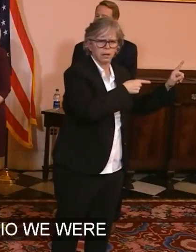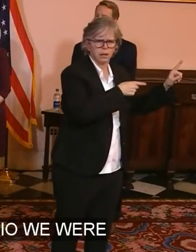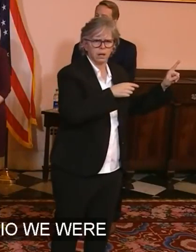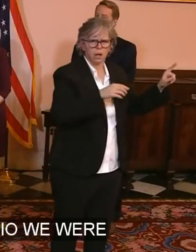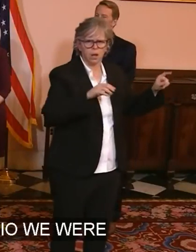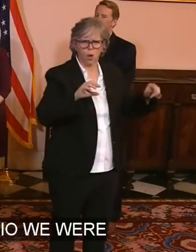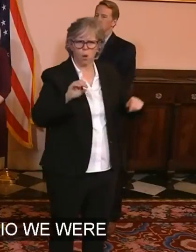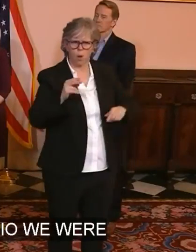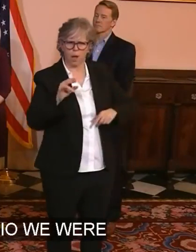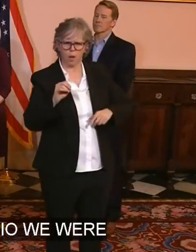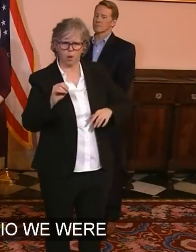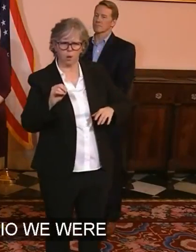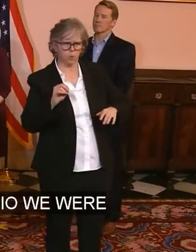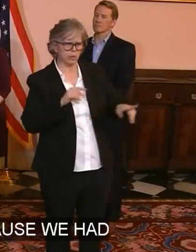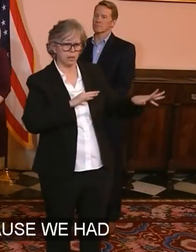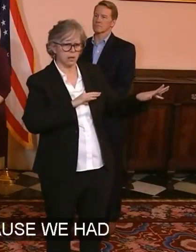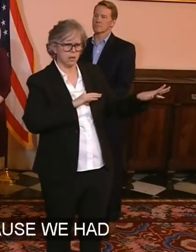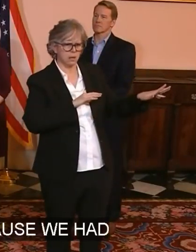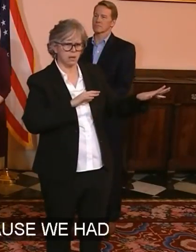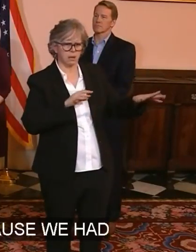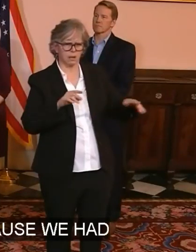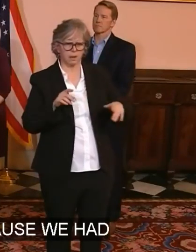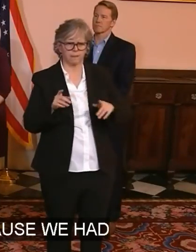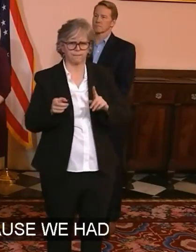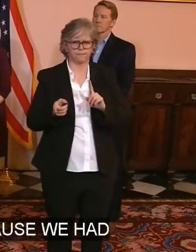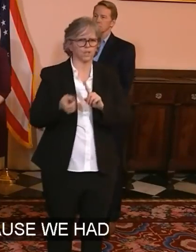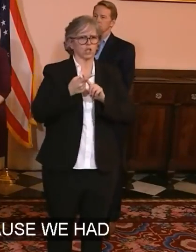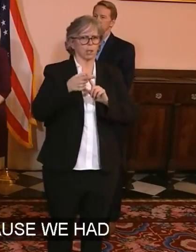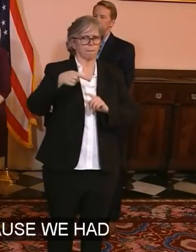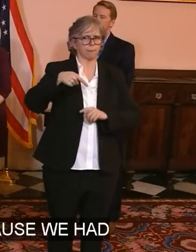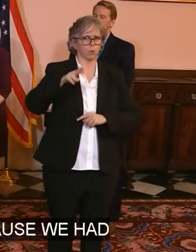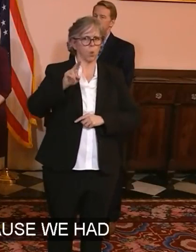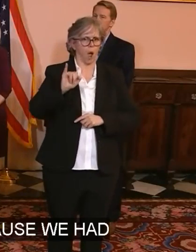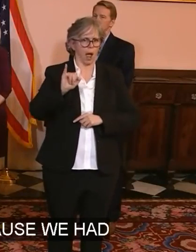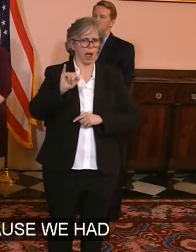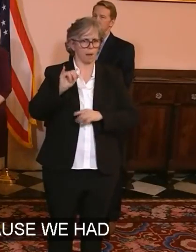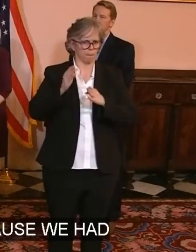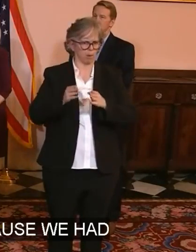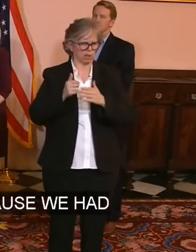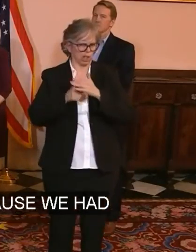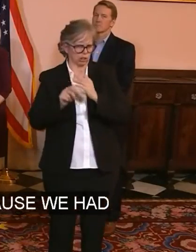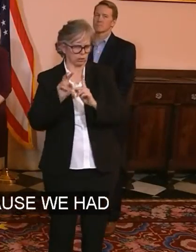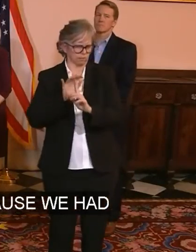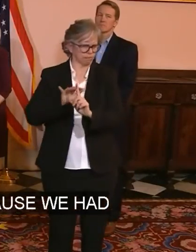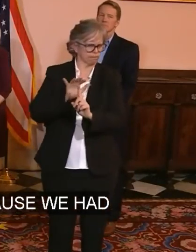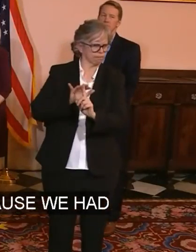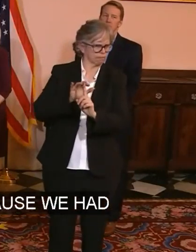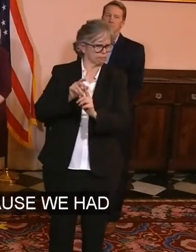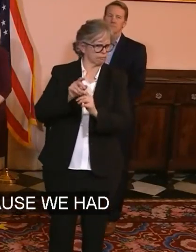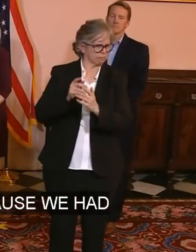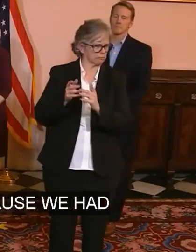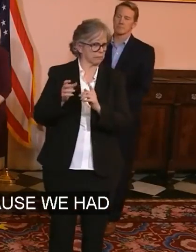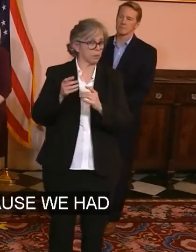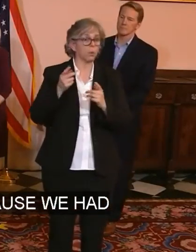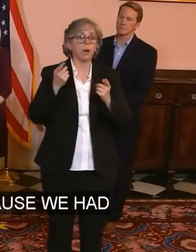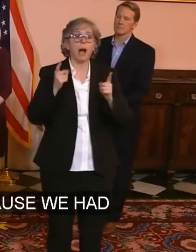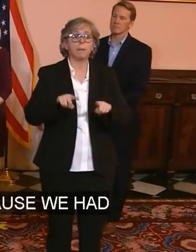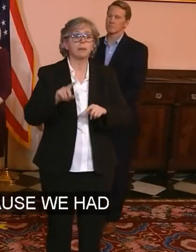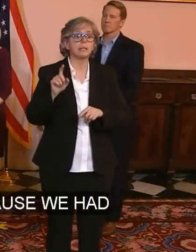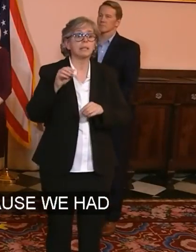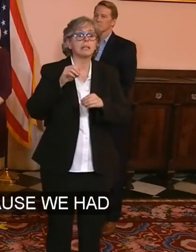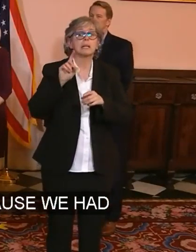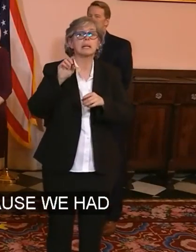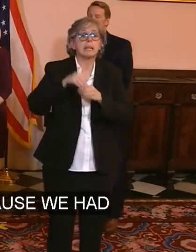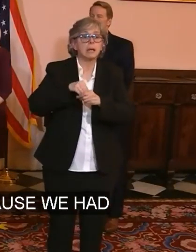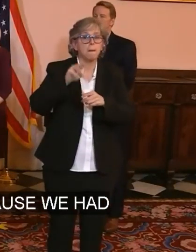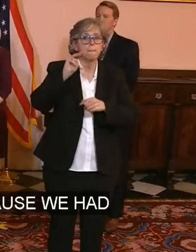first people under investigation by that CDC case definition at Miami University. 2 students, if